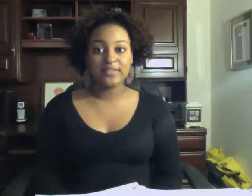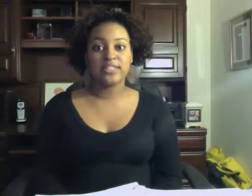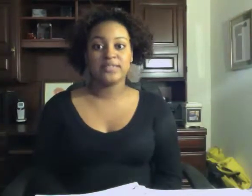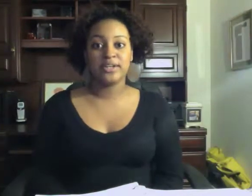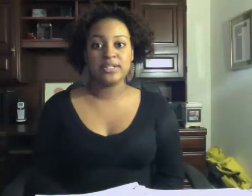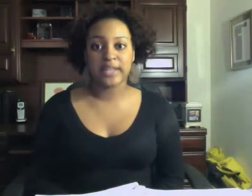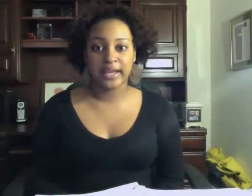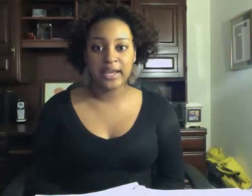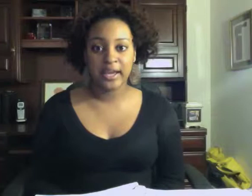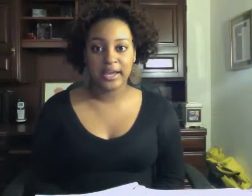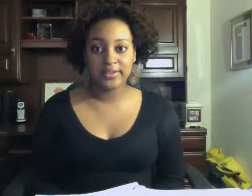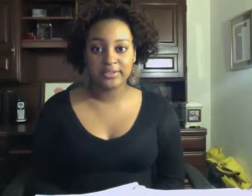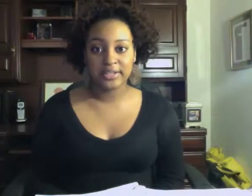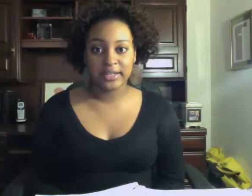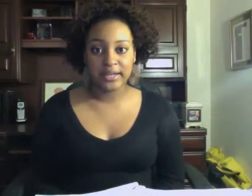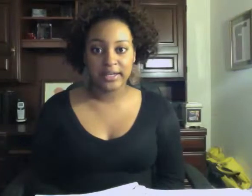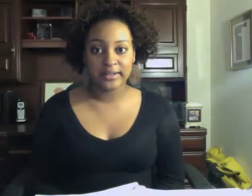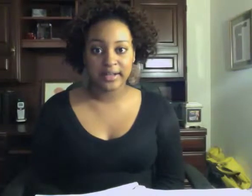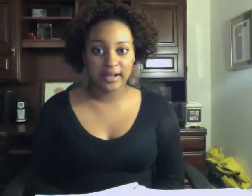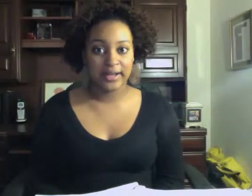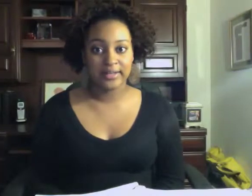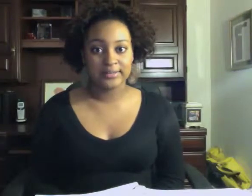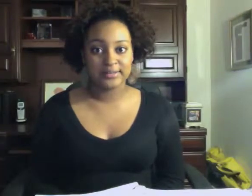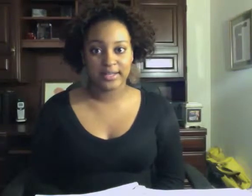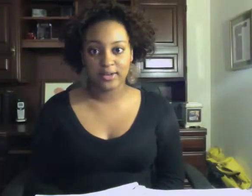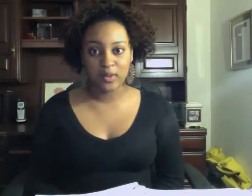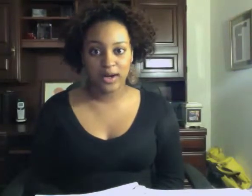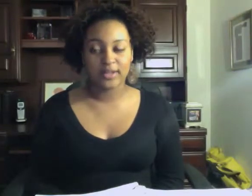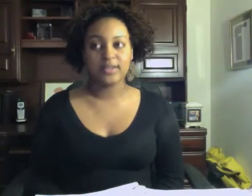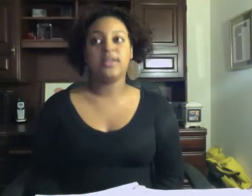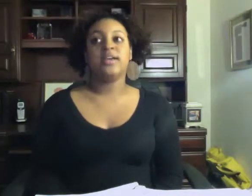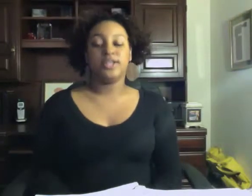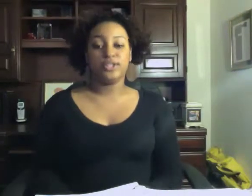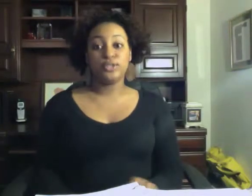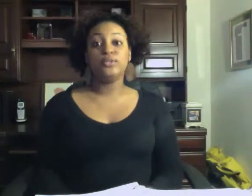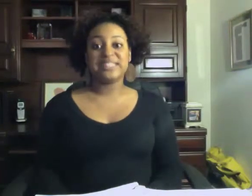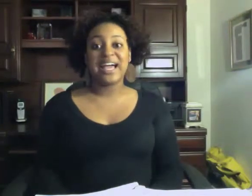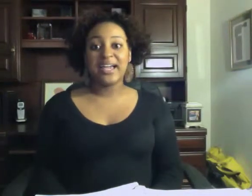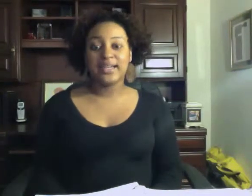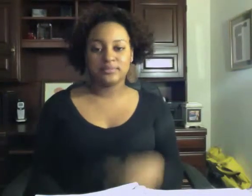speaker is like, every day I take a walk, you sign